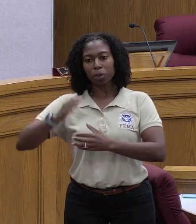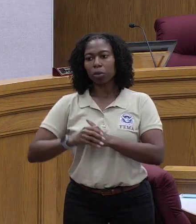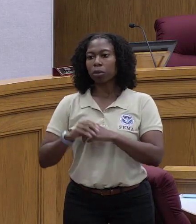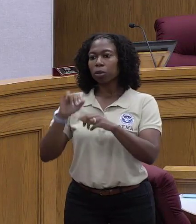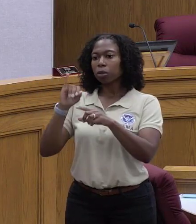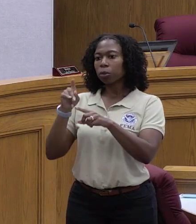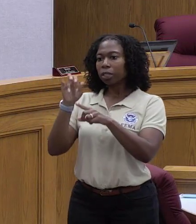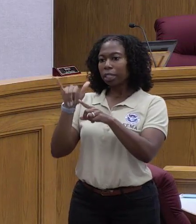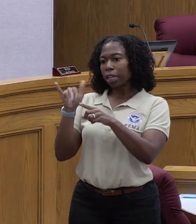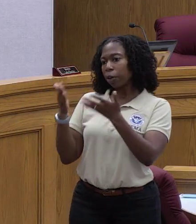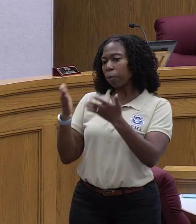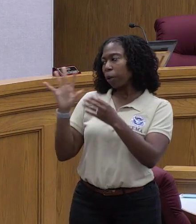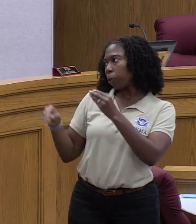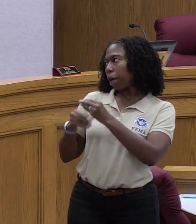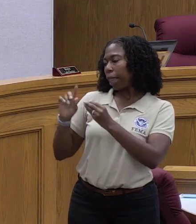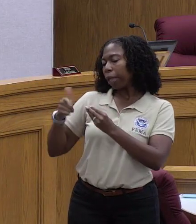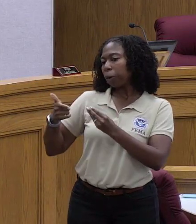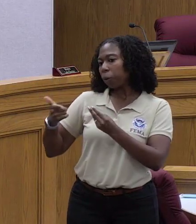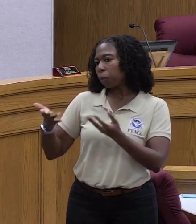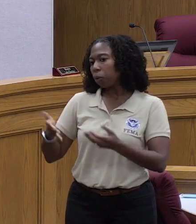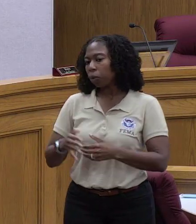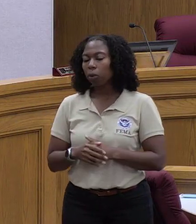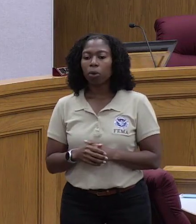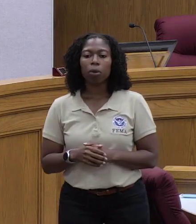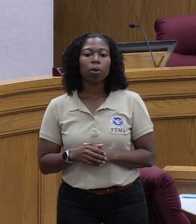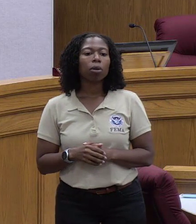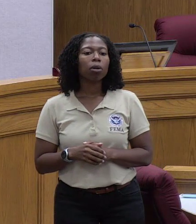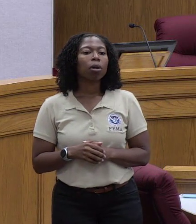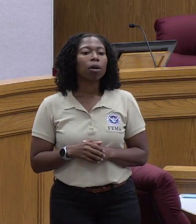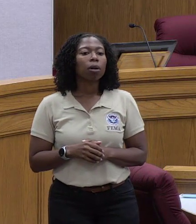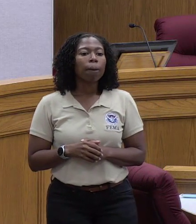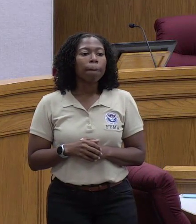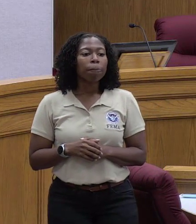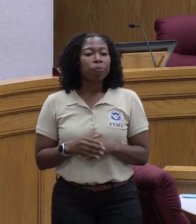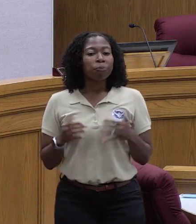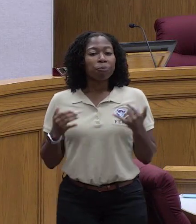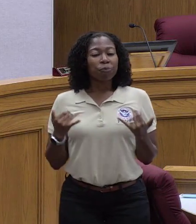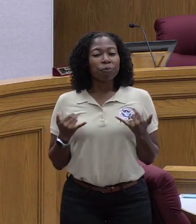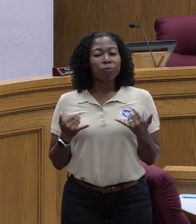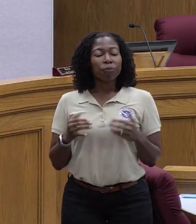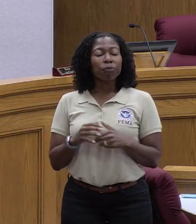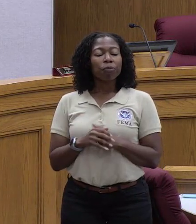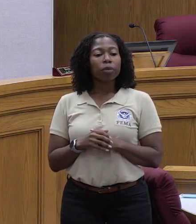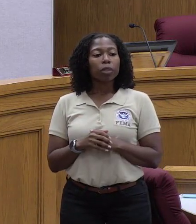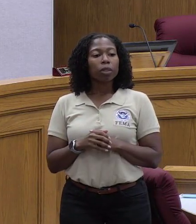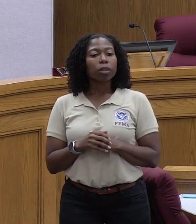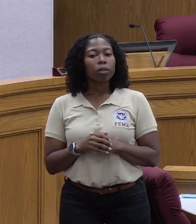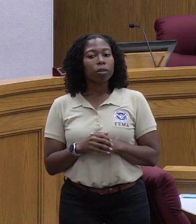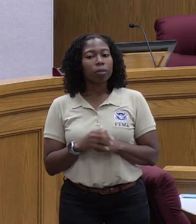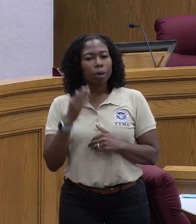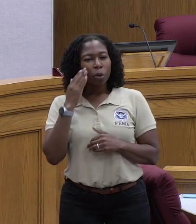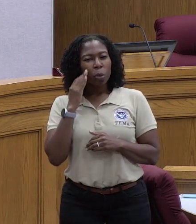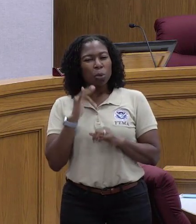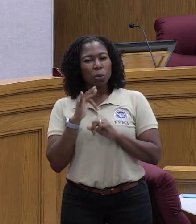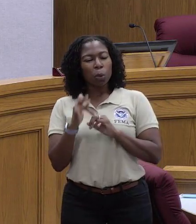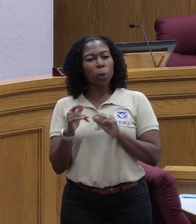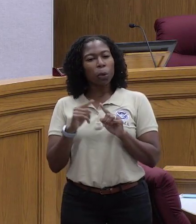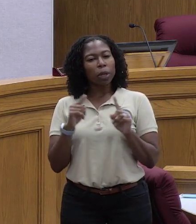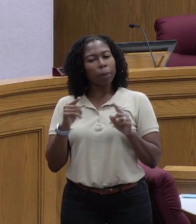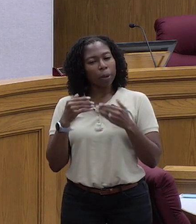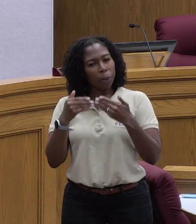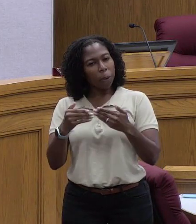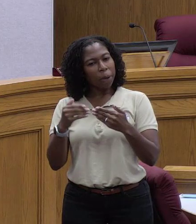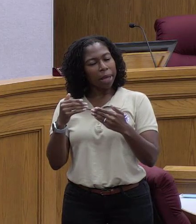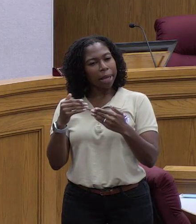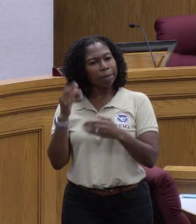on this as well. He also asked, and it's a little early for this, but it's something we should all be thinking about. He also asked us